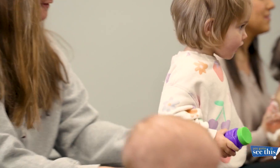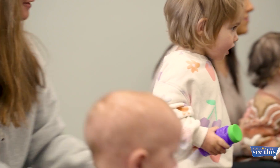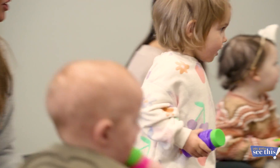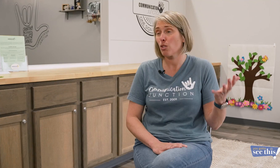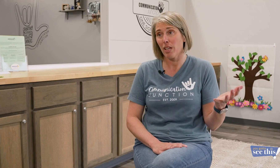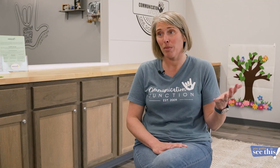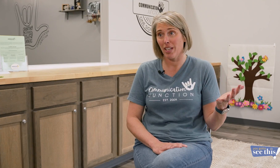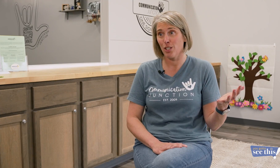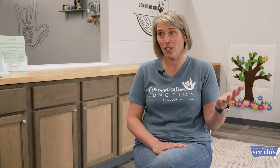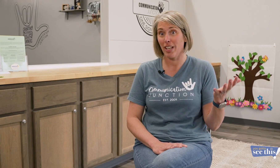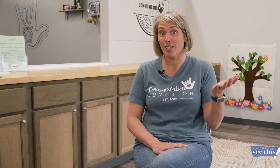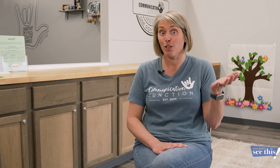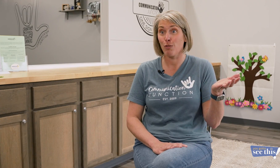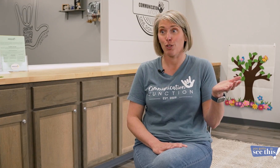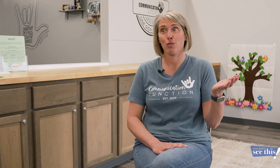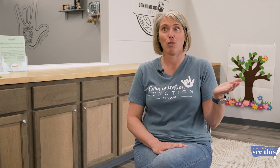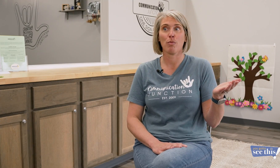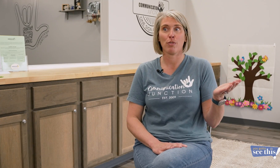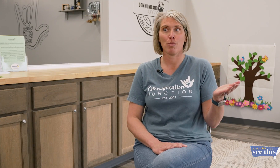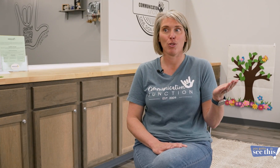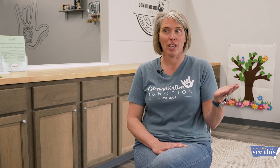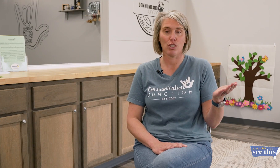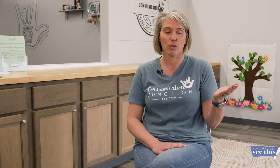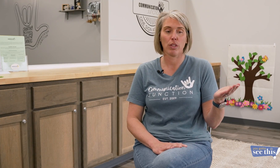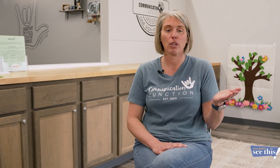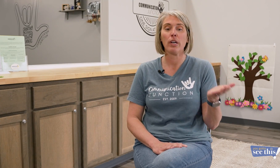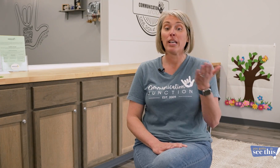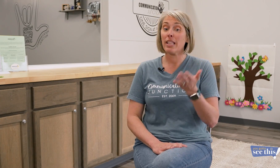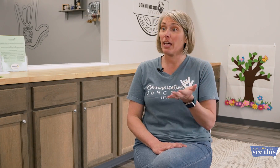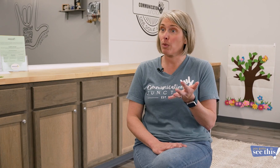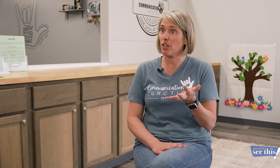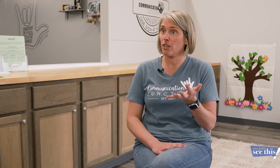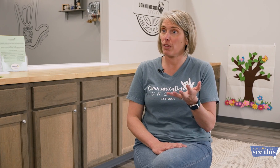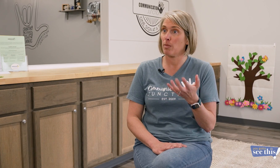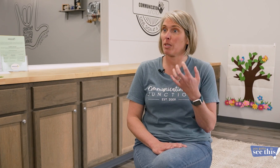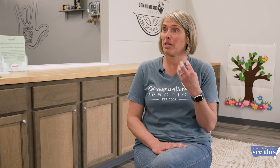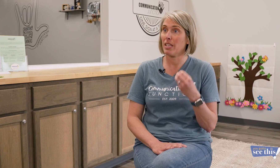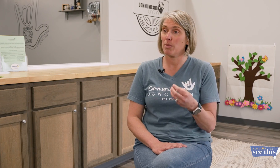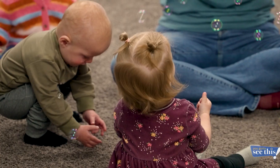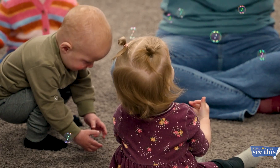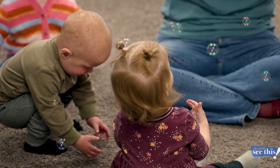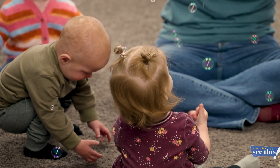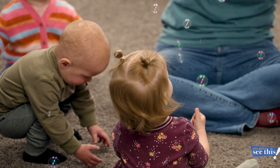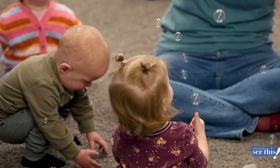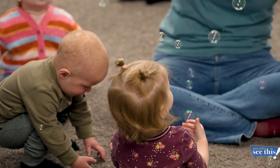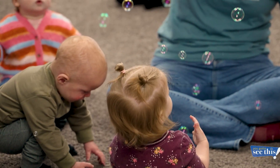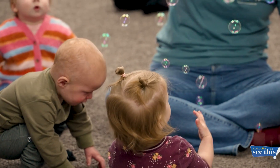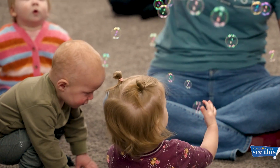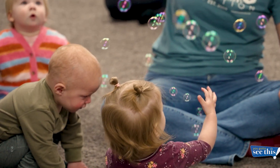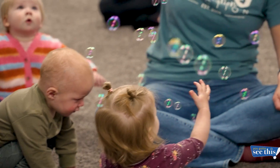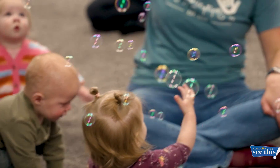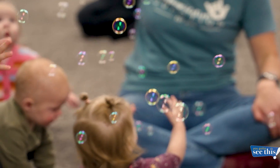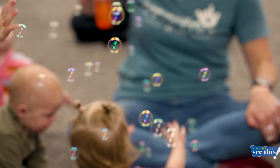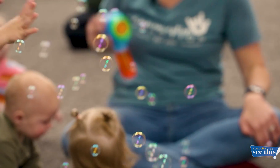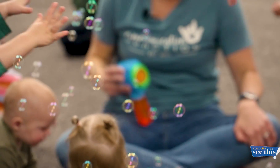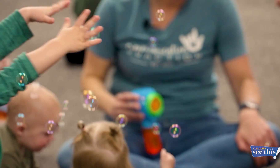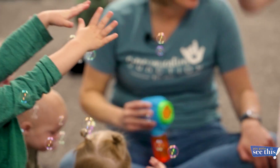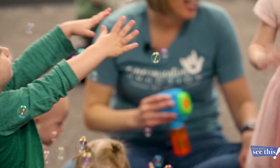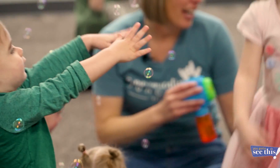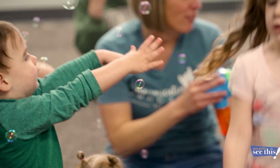That's imitation. That's their first form of communication with you. Then we look for them to be imitating gestures. Gestures are things that people are familiar